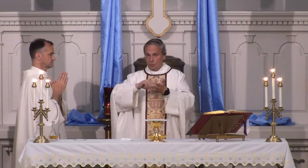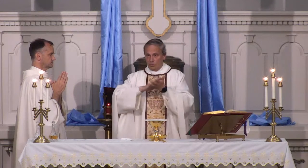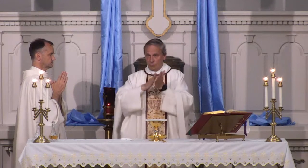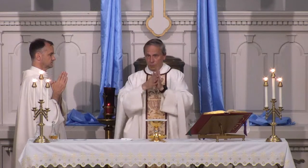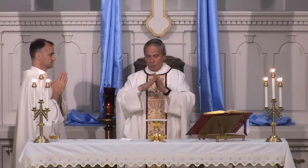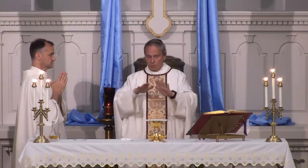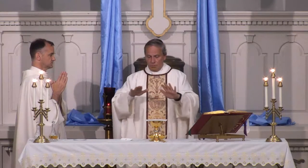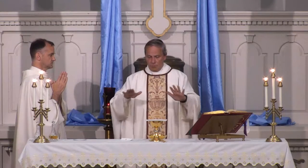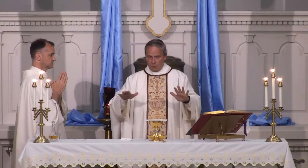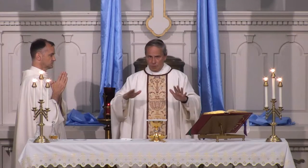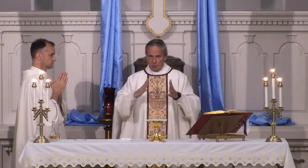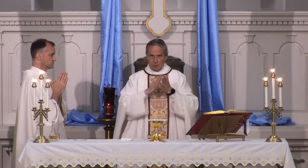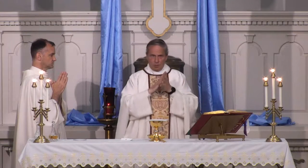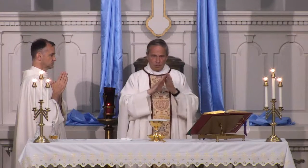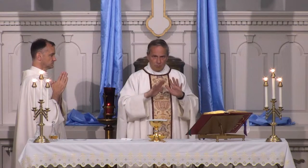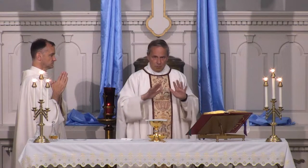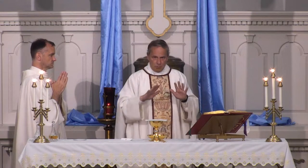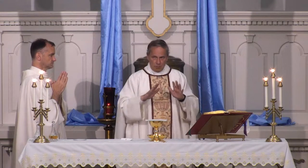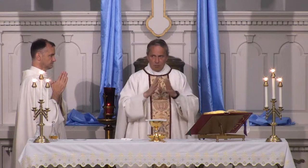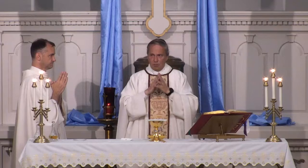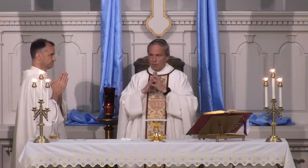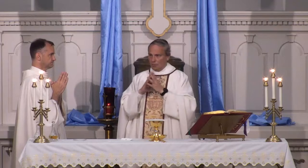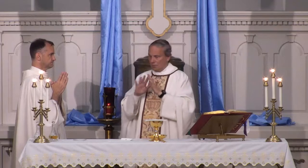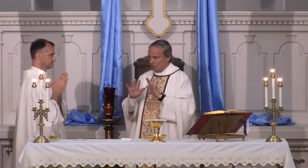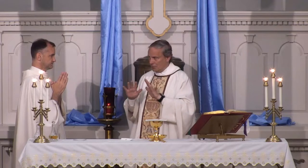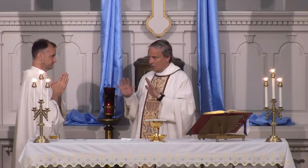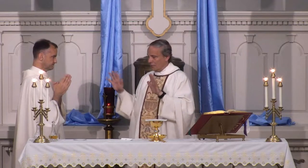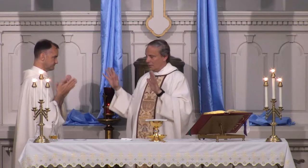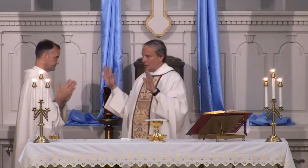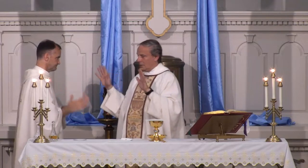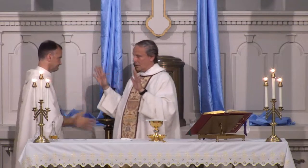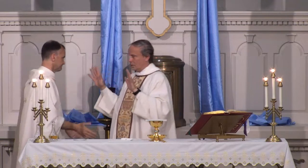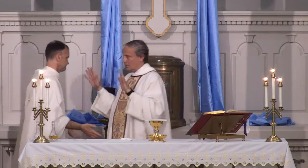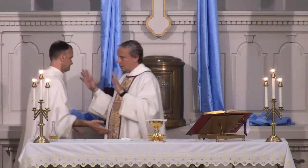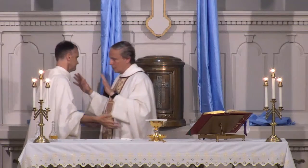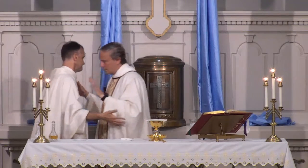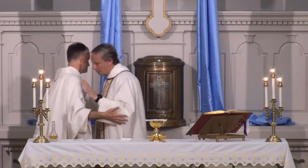Now let us offer each other a sign of peace.